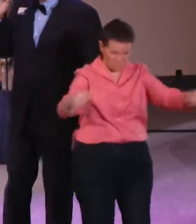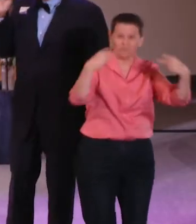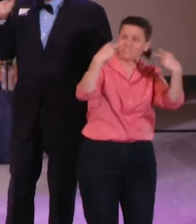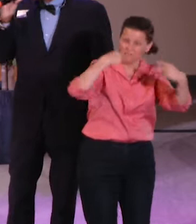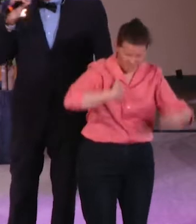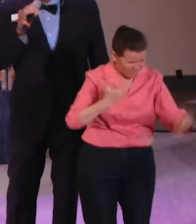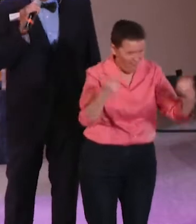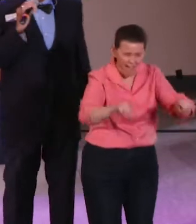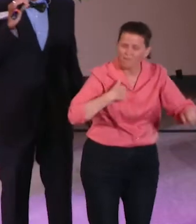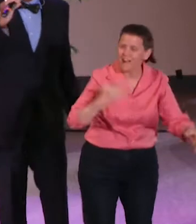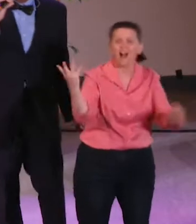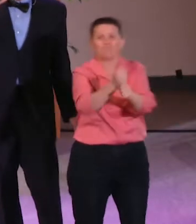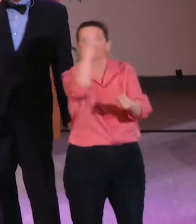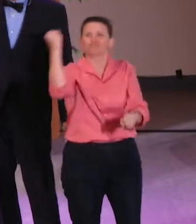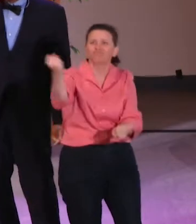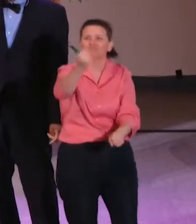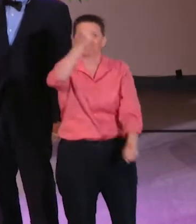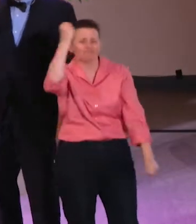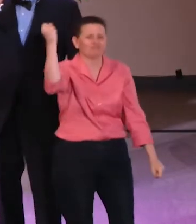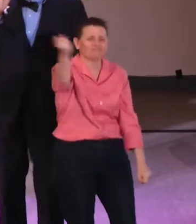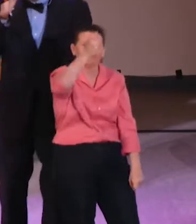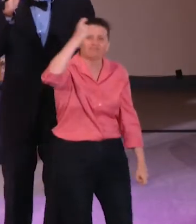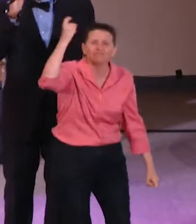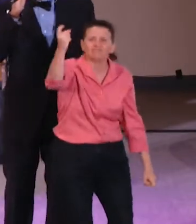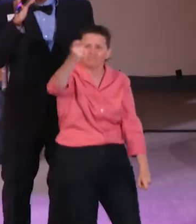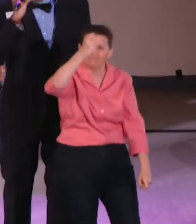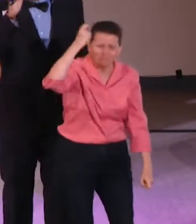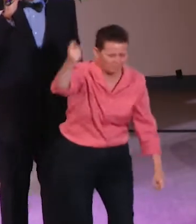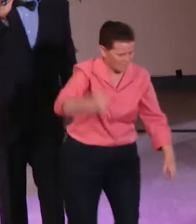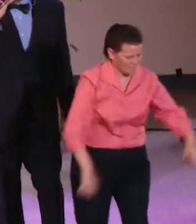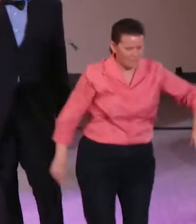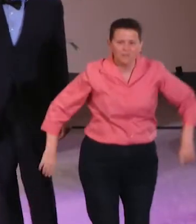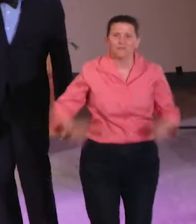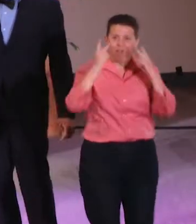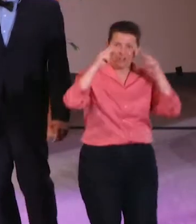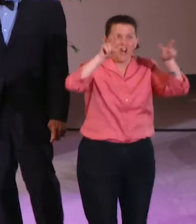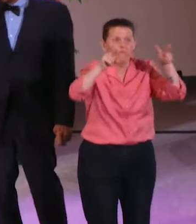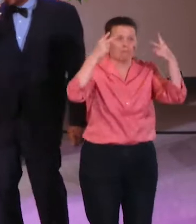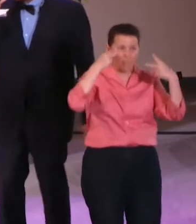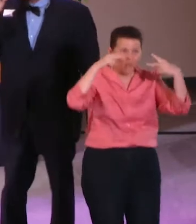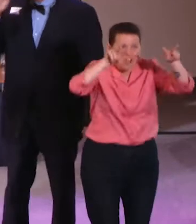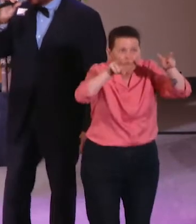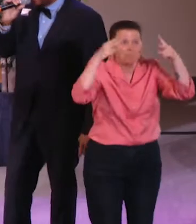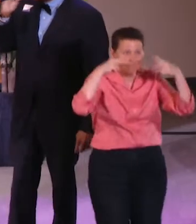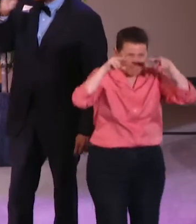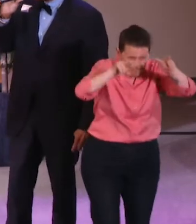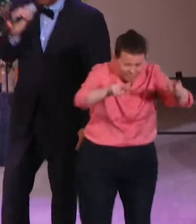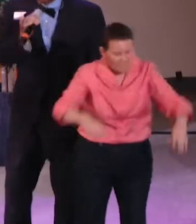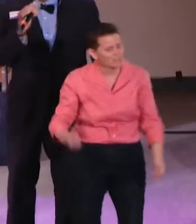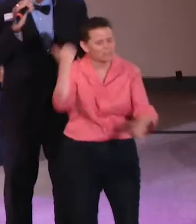me winning. Every time. Every time you look up, you gon' see me winning. Look up. Look up. Look up.